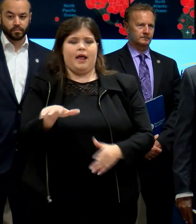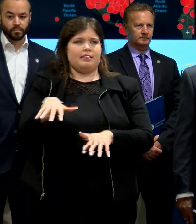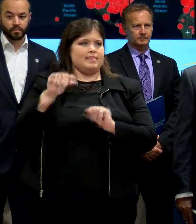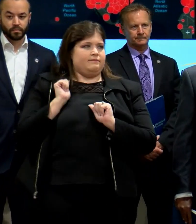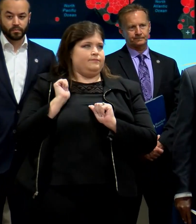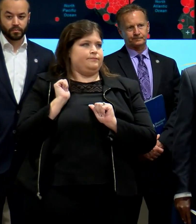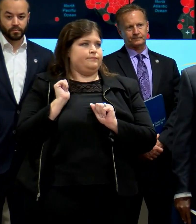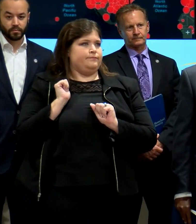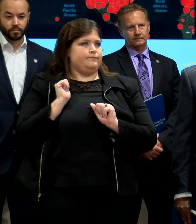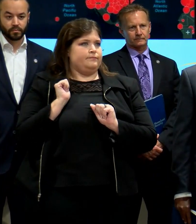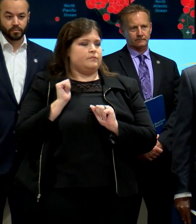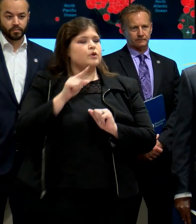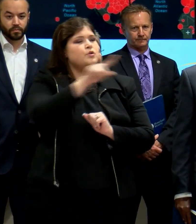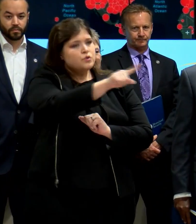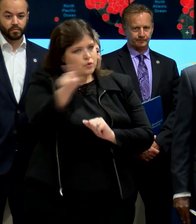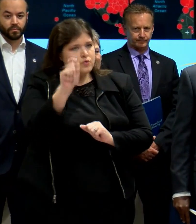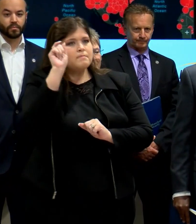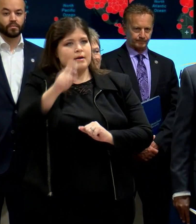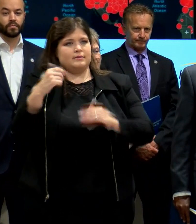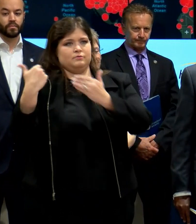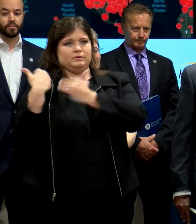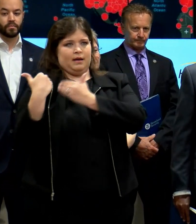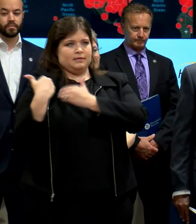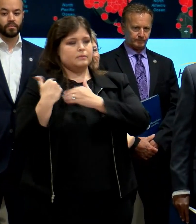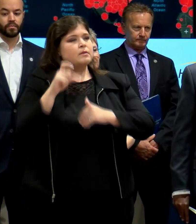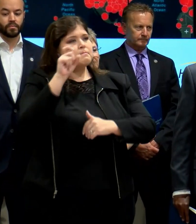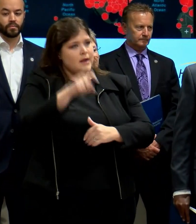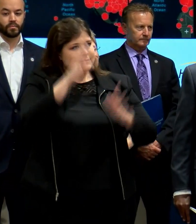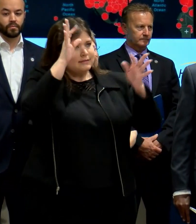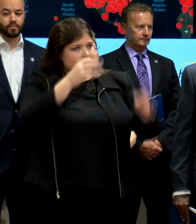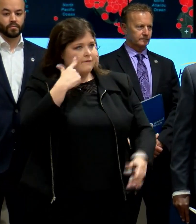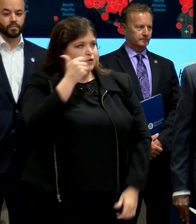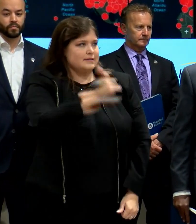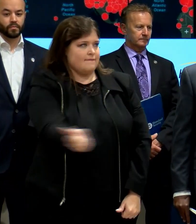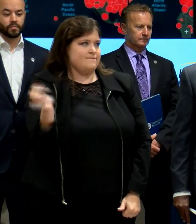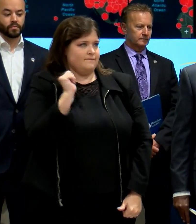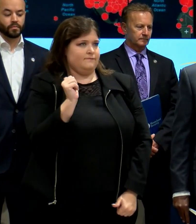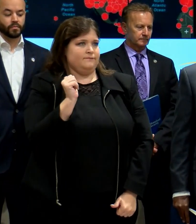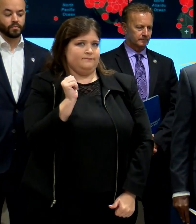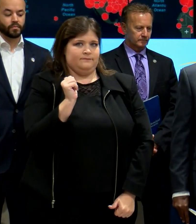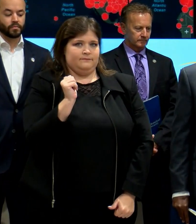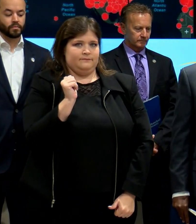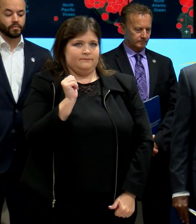responsibly, and individual judgment is always good. But